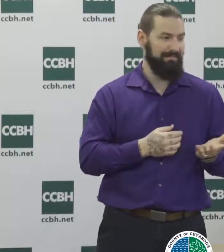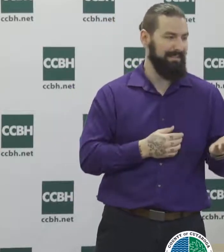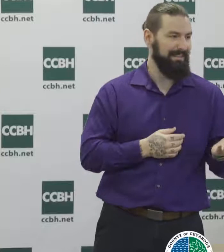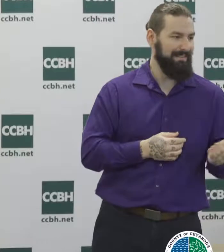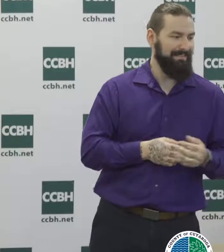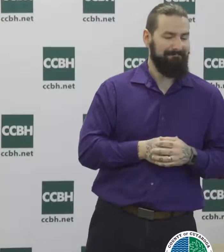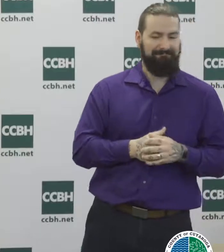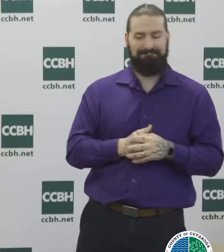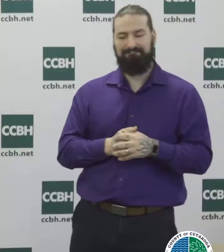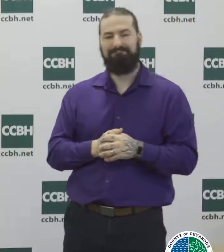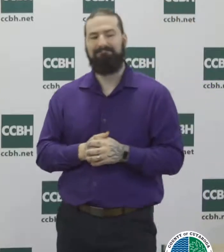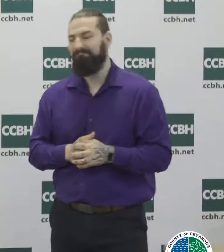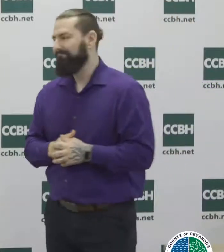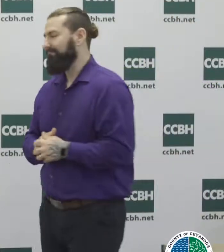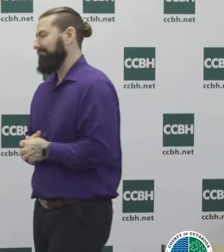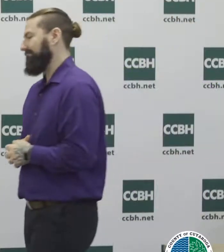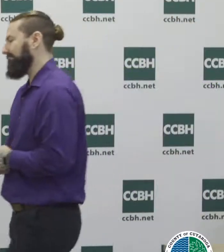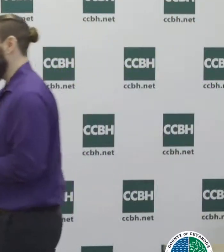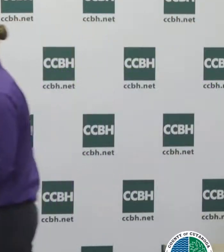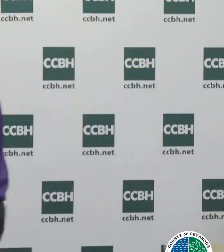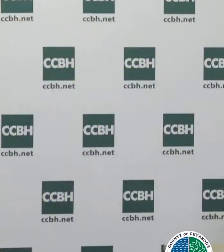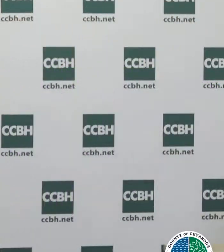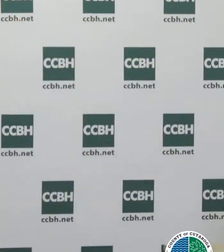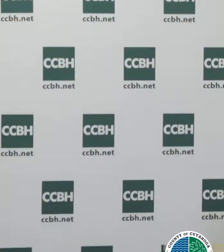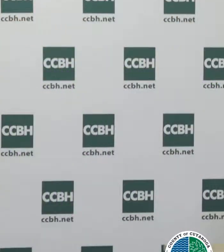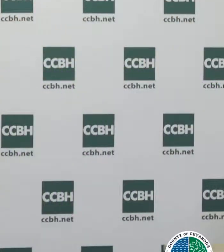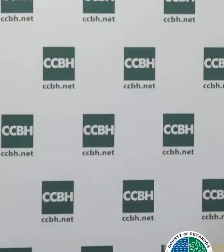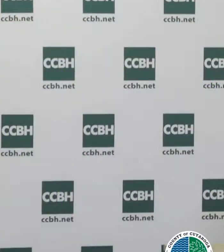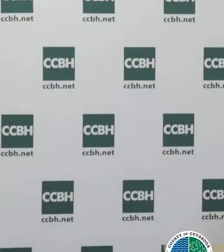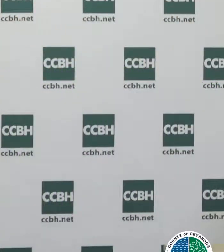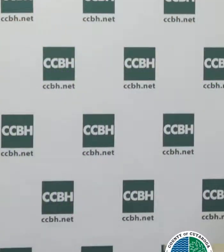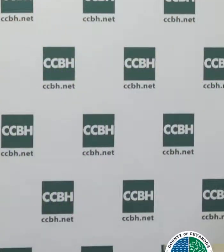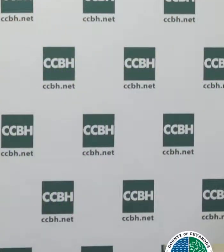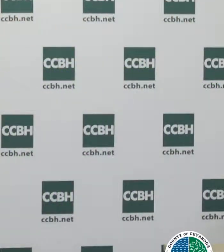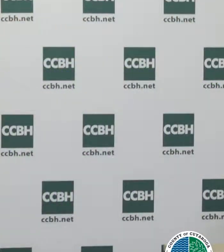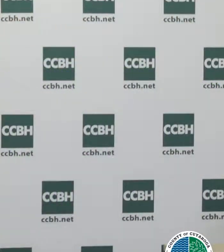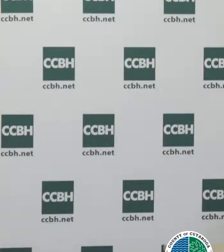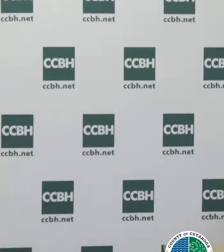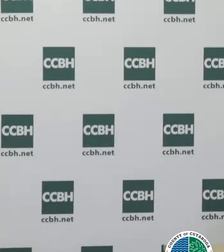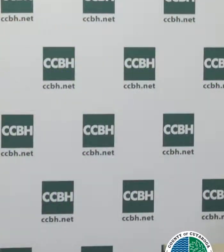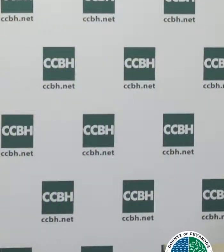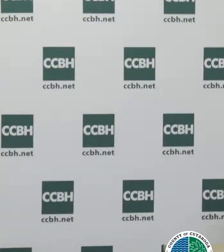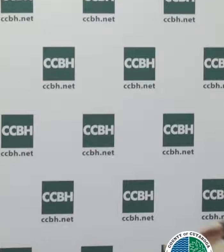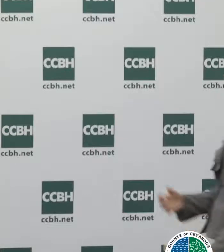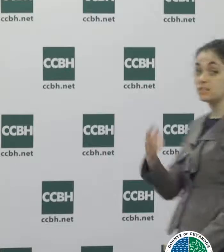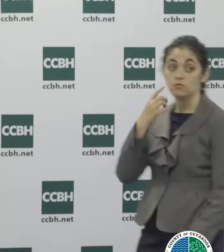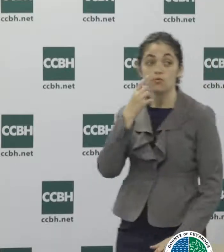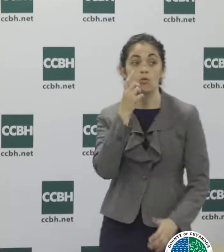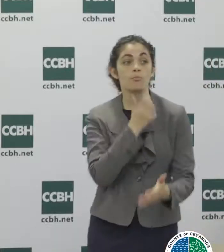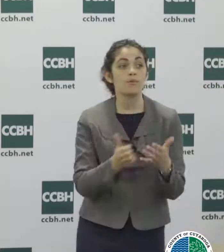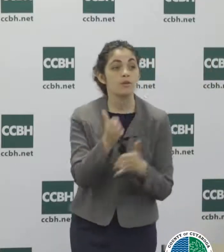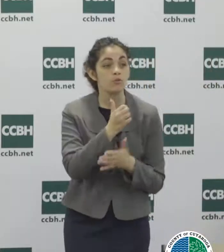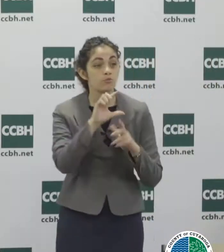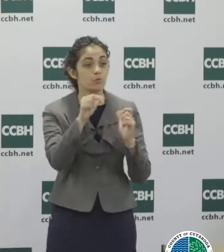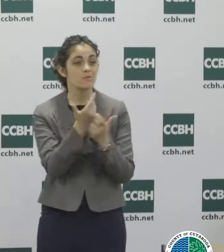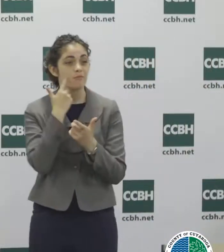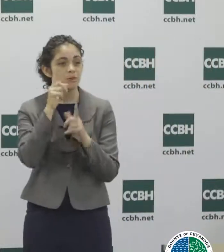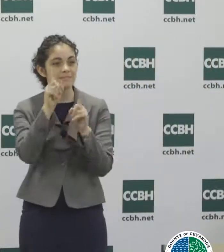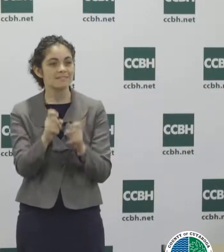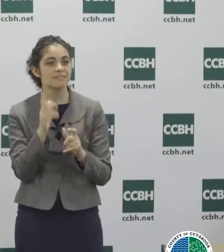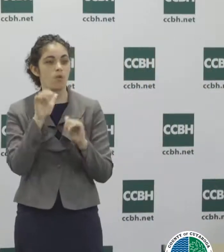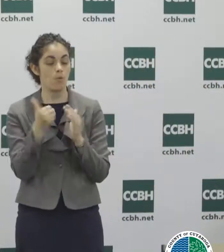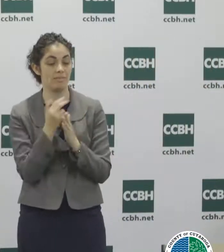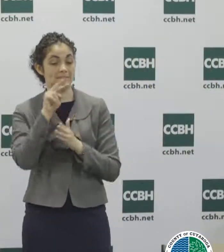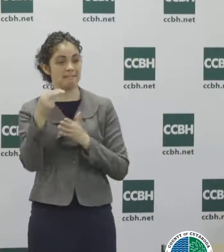So I know for the priority groups that were discussed with testing, previously, I think in that